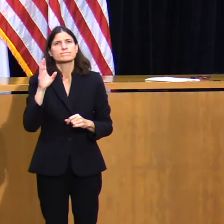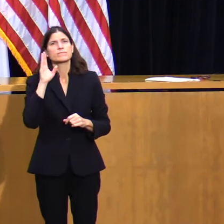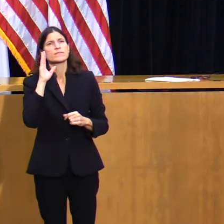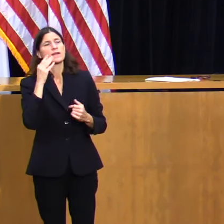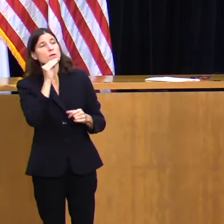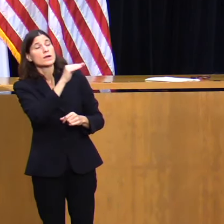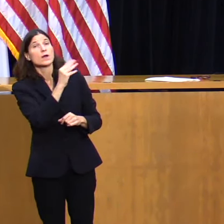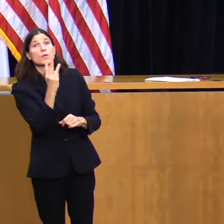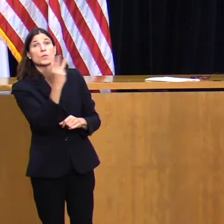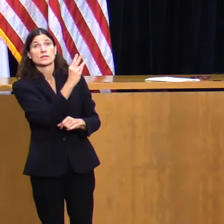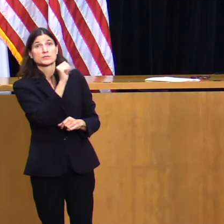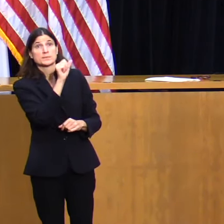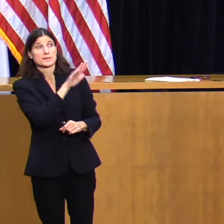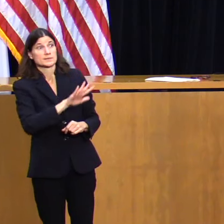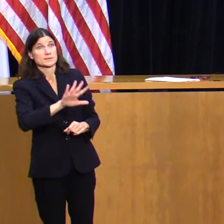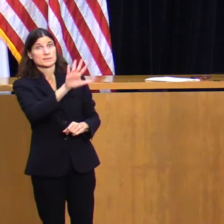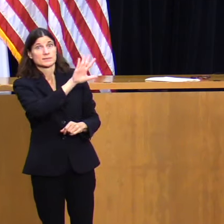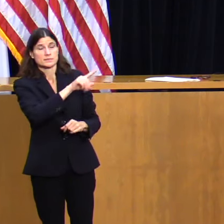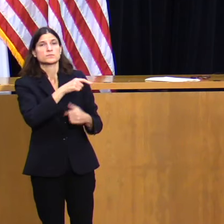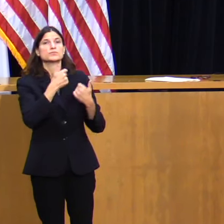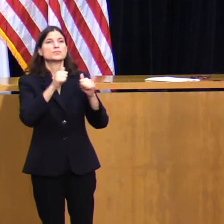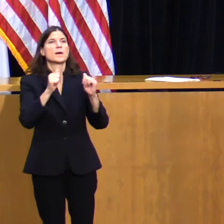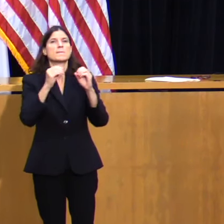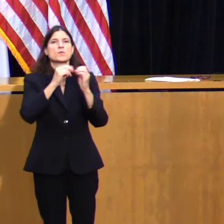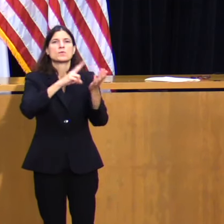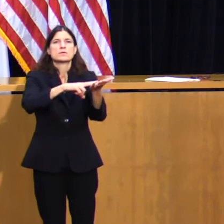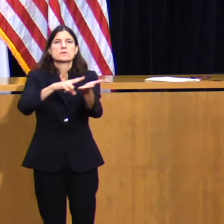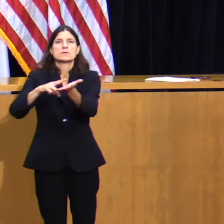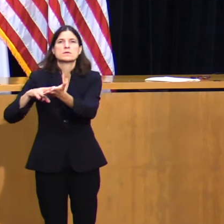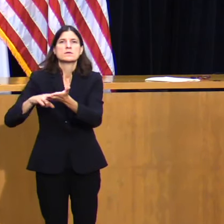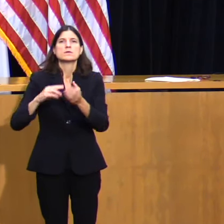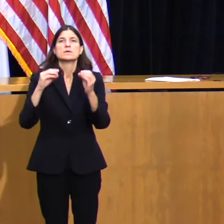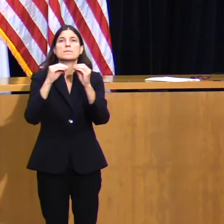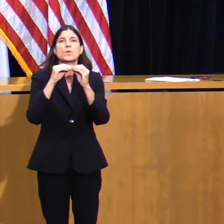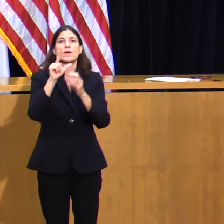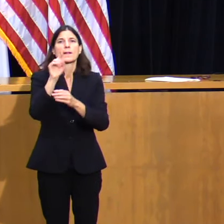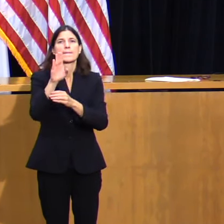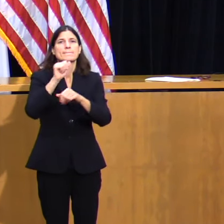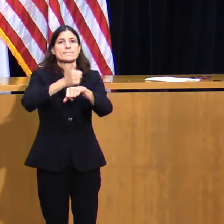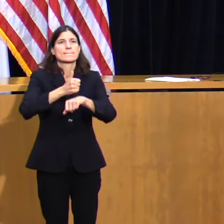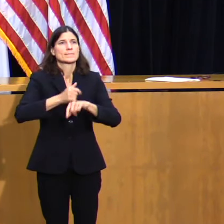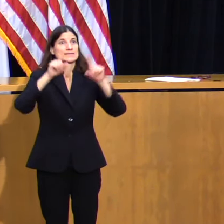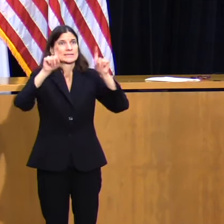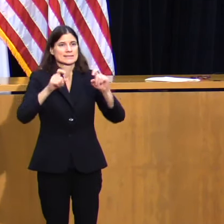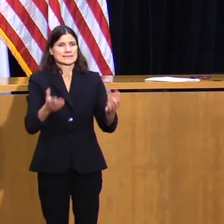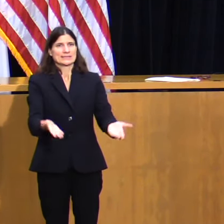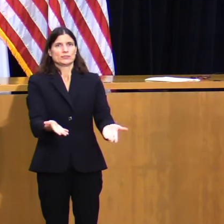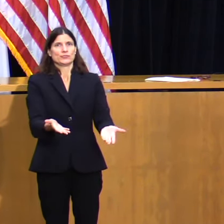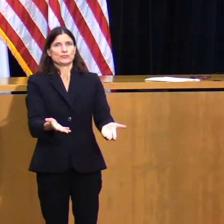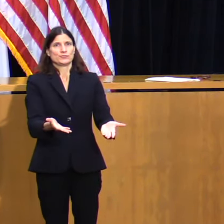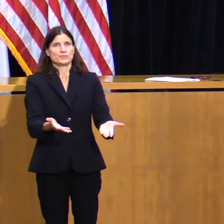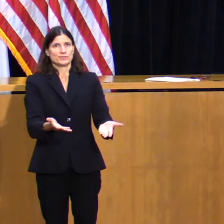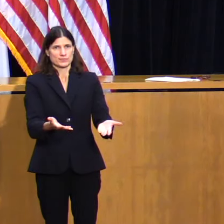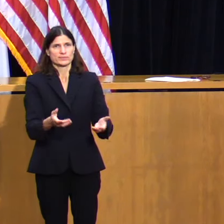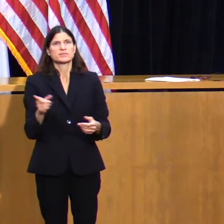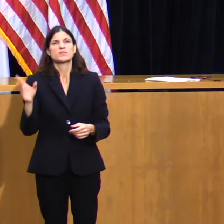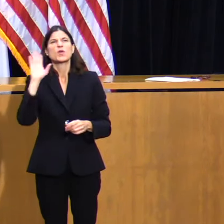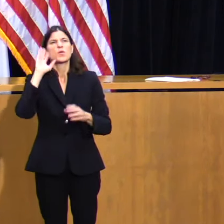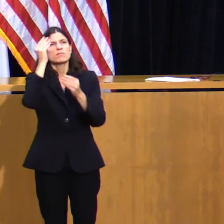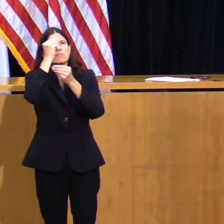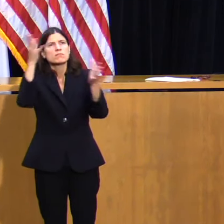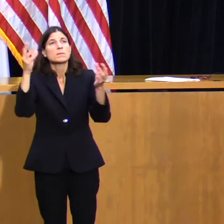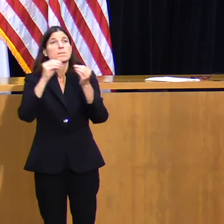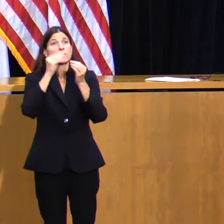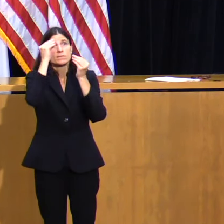also ensure turnaround in a short period of time. And we will be making announcements next week, and there are several proposals from